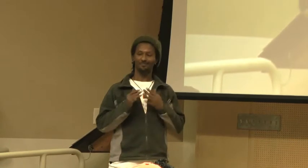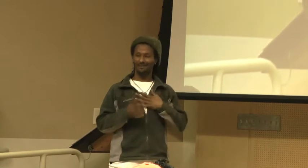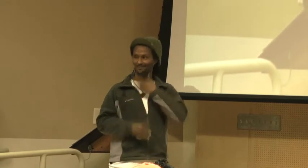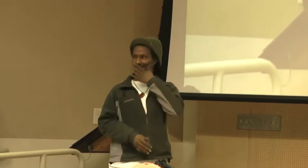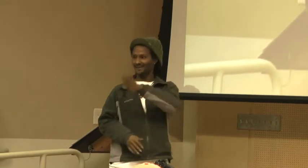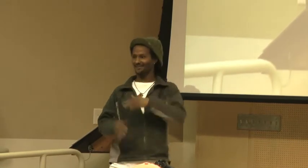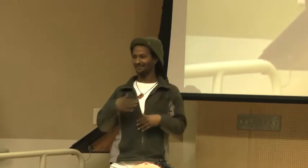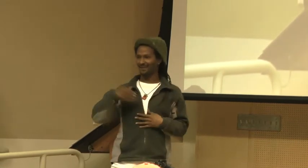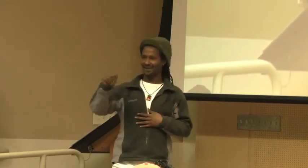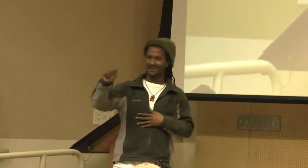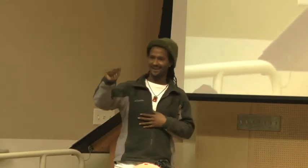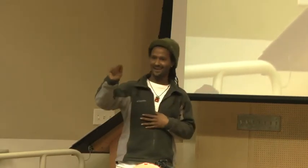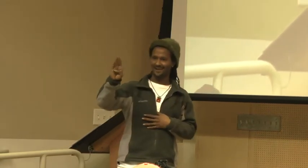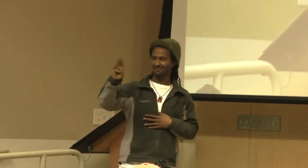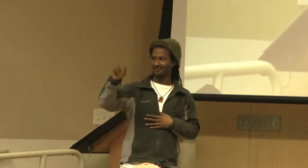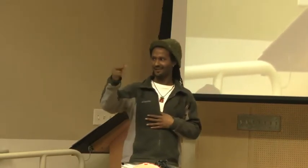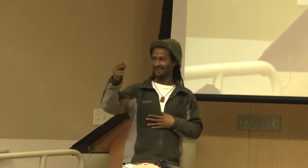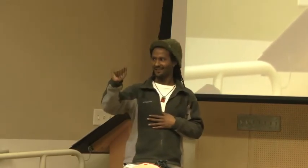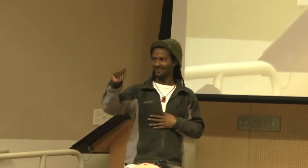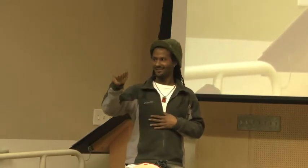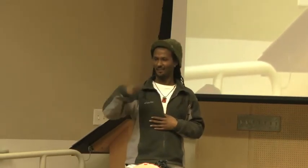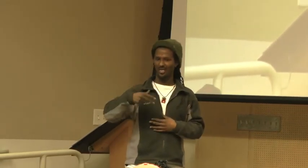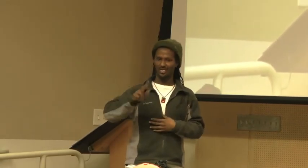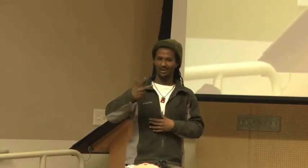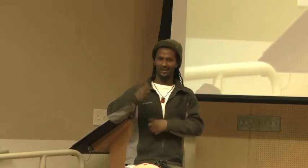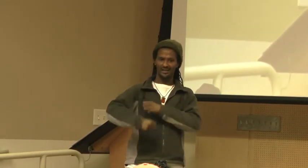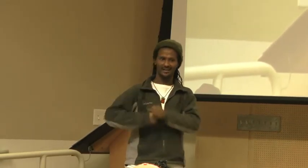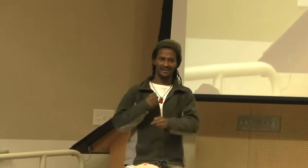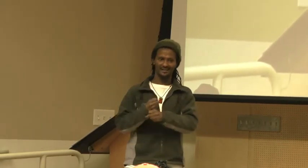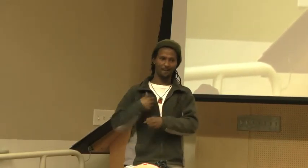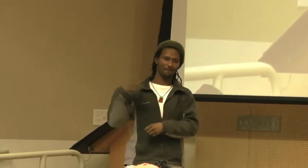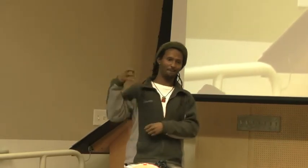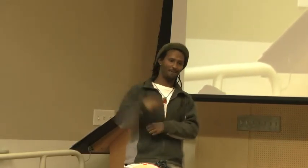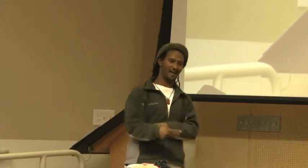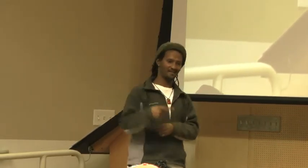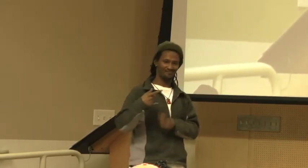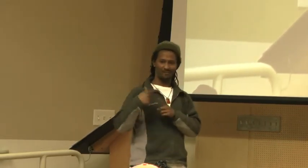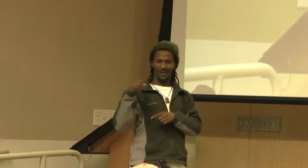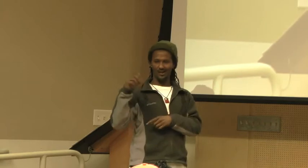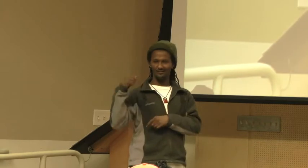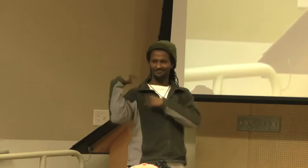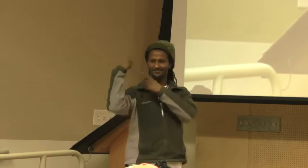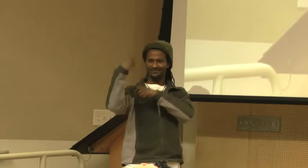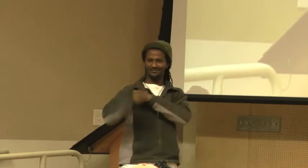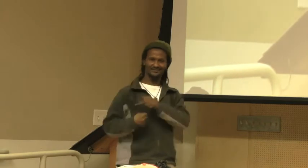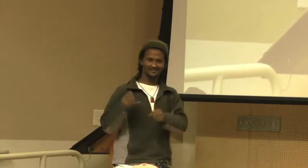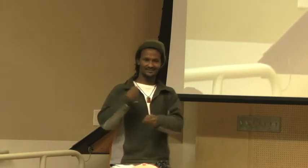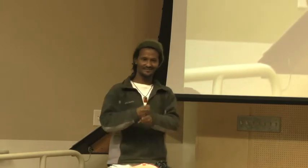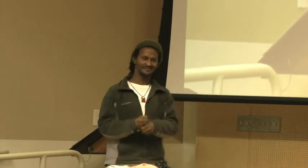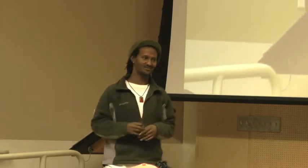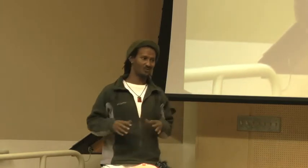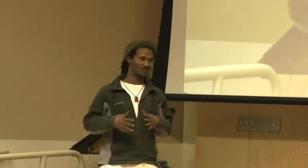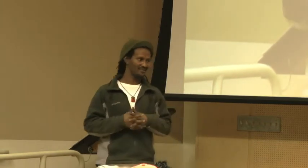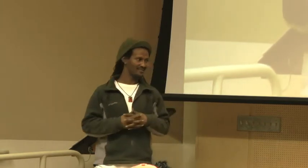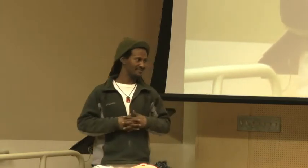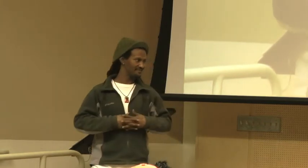Great. So I've been thinking about this since my first year. My name is Abram, and I'm here for about 3 years now.